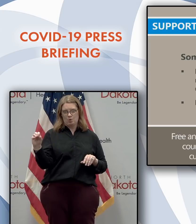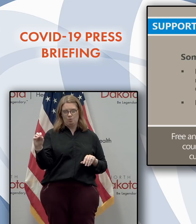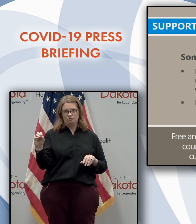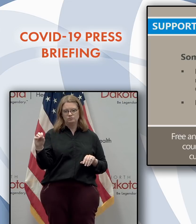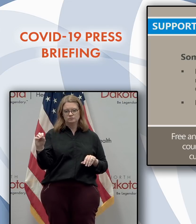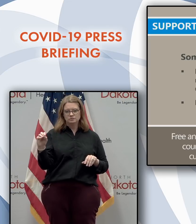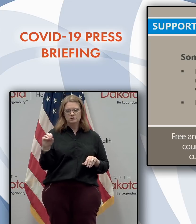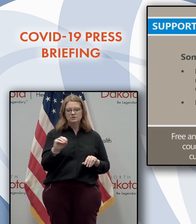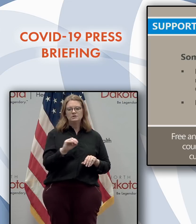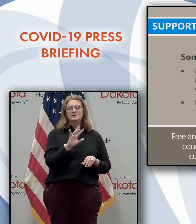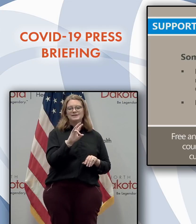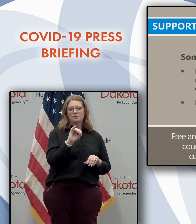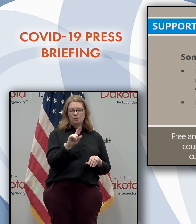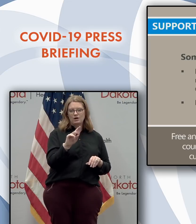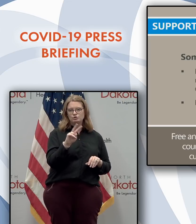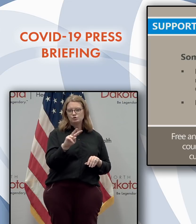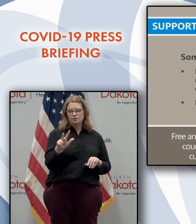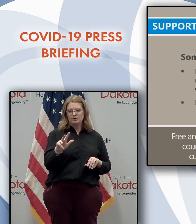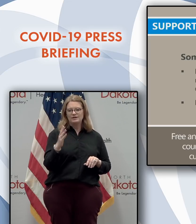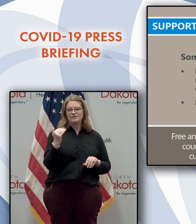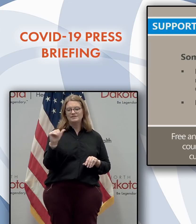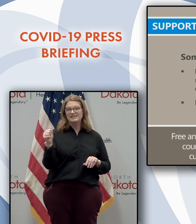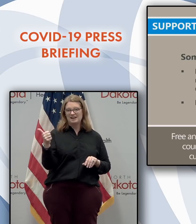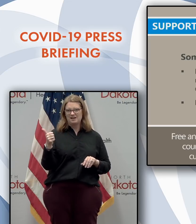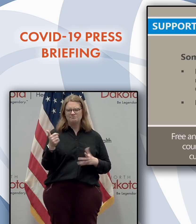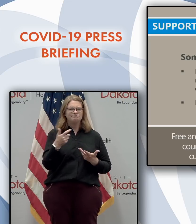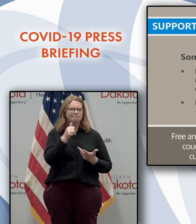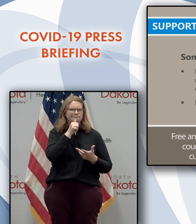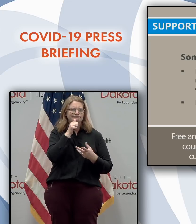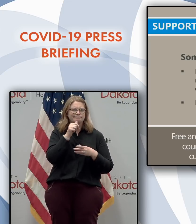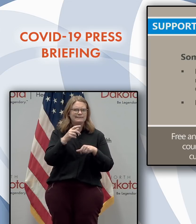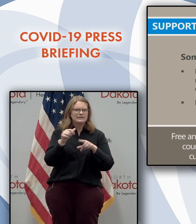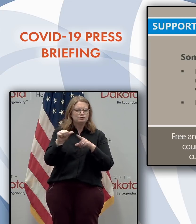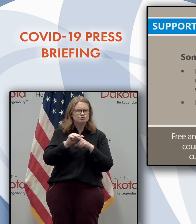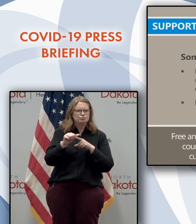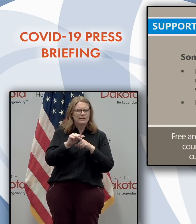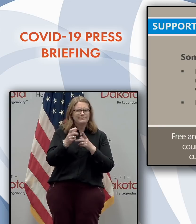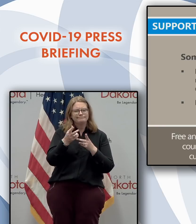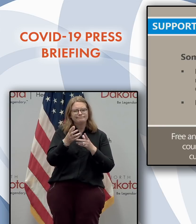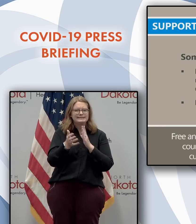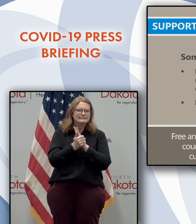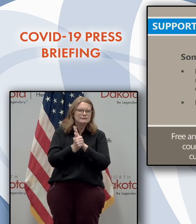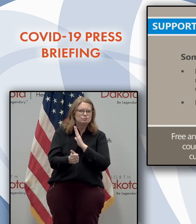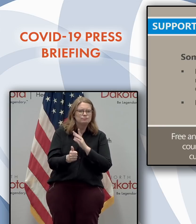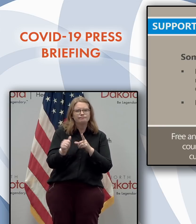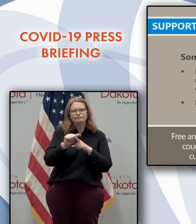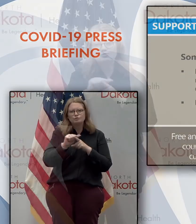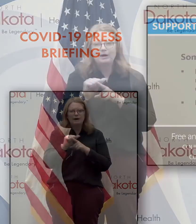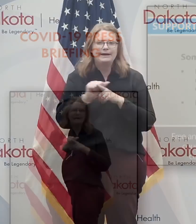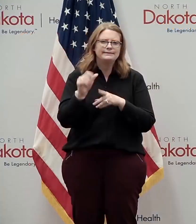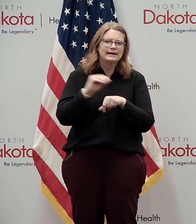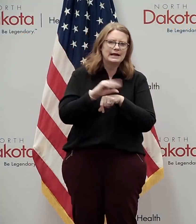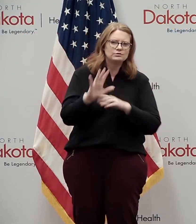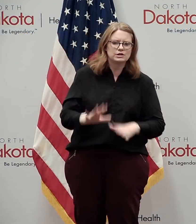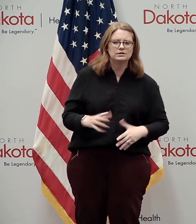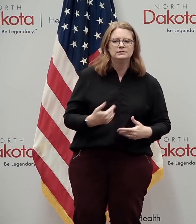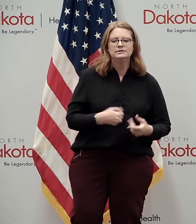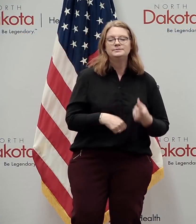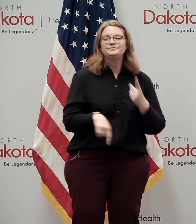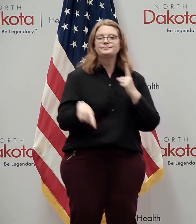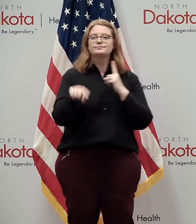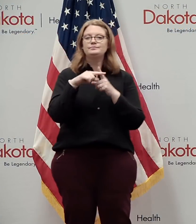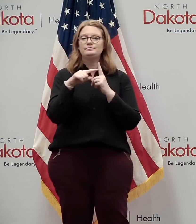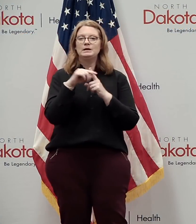701-223-1510, and free and confidential trained counselors will be there to listen to you. On the good news